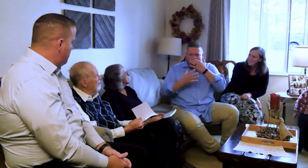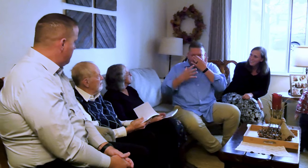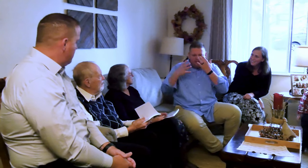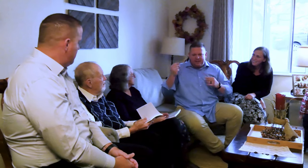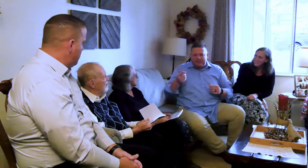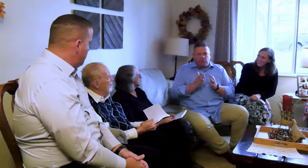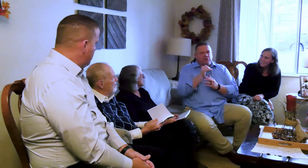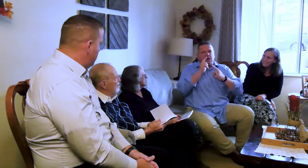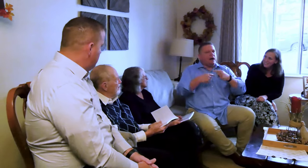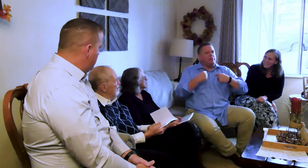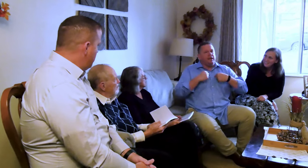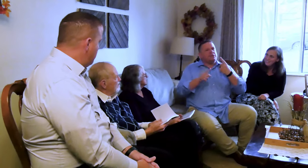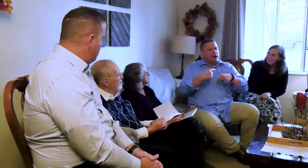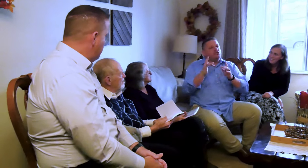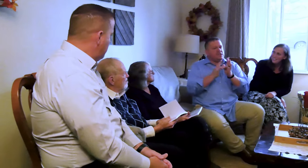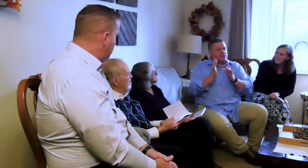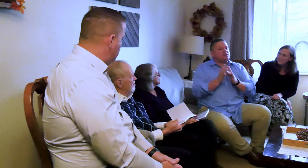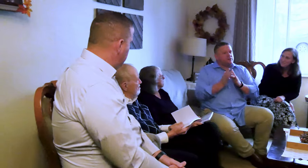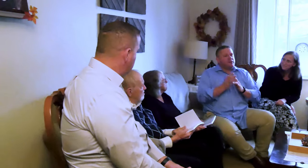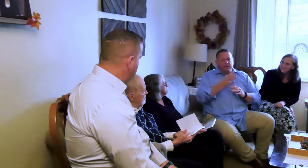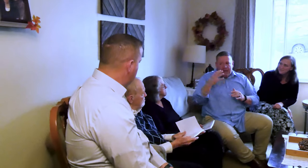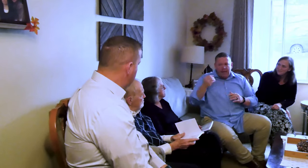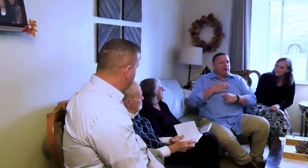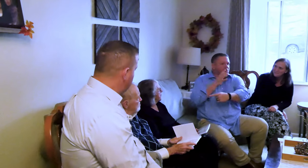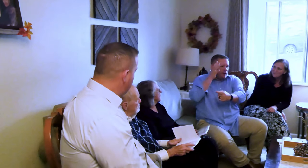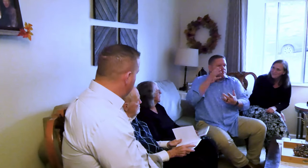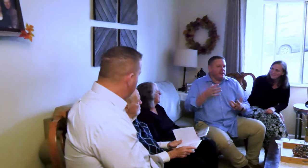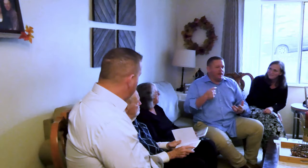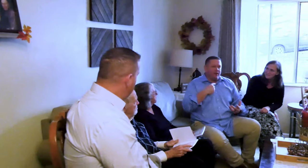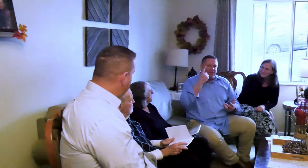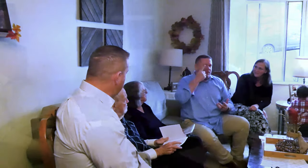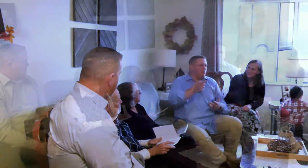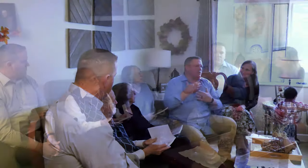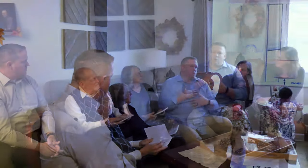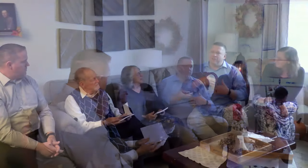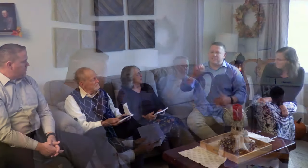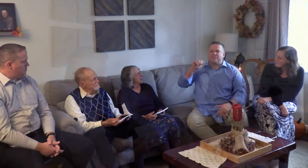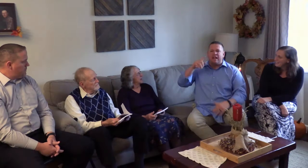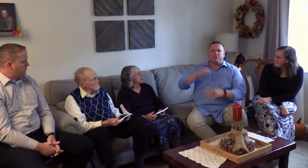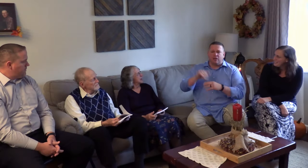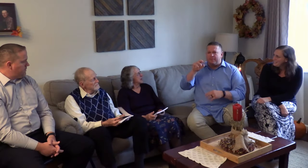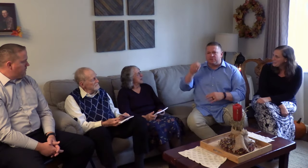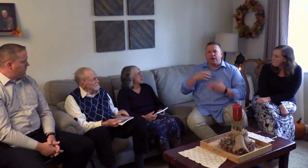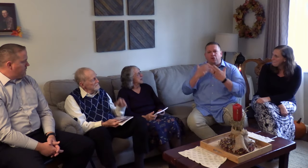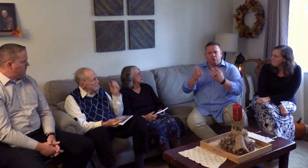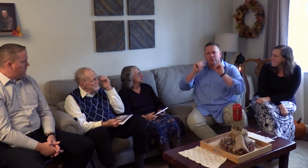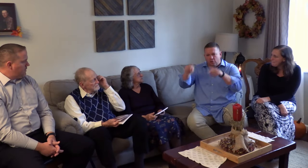and this book's not about me it's about jesus and my parents and i i think you'll enjoy there's even samples on amazon i encourage you to go